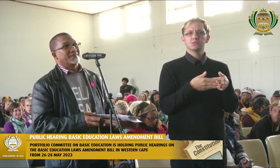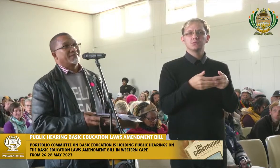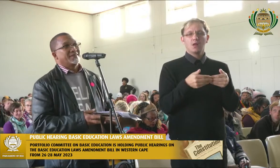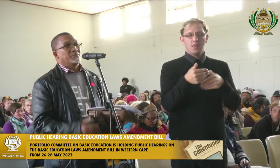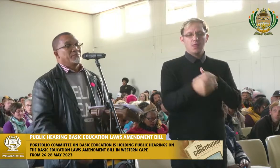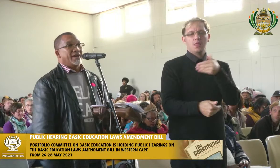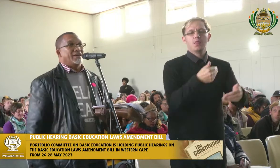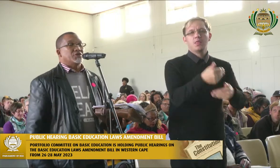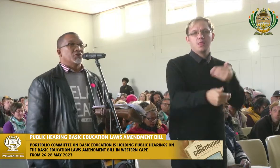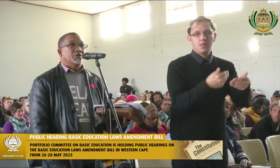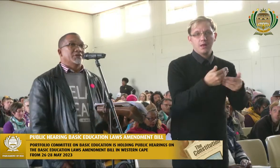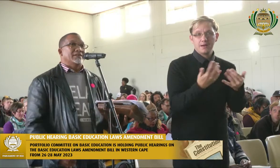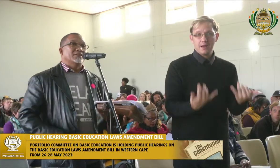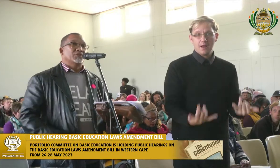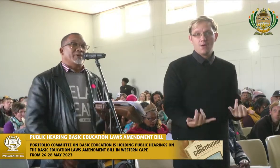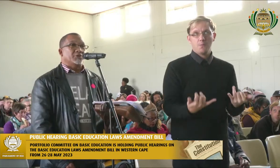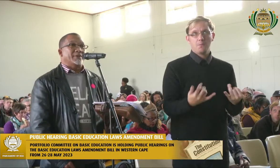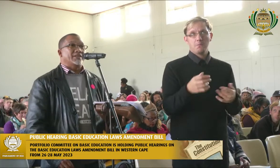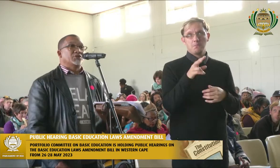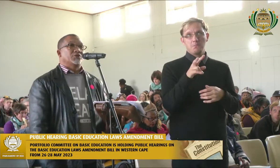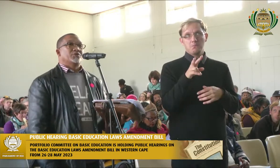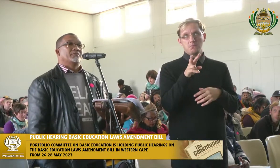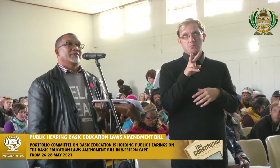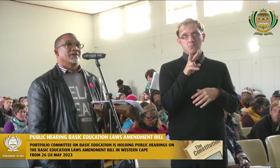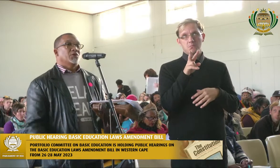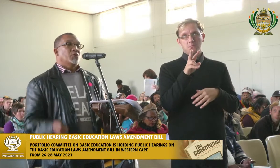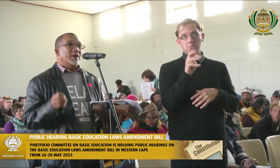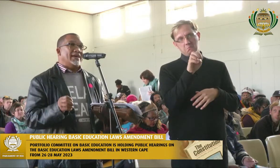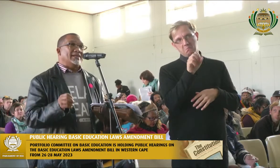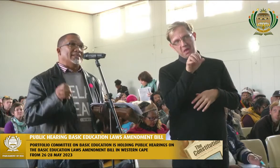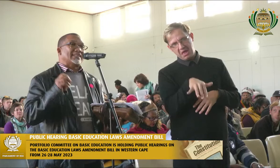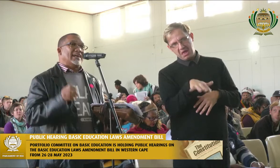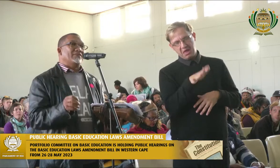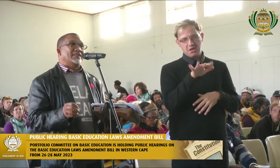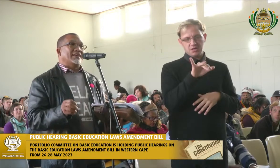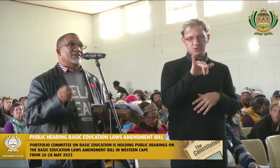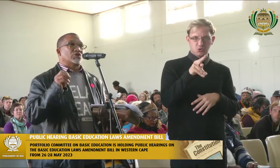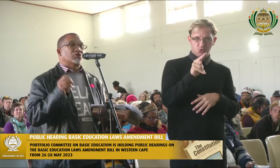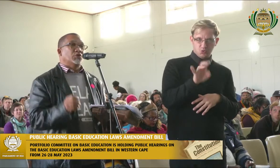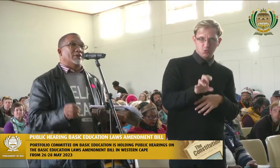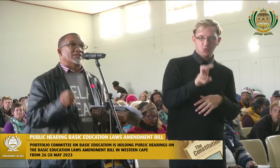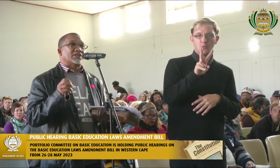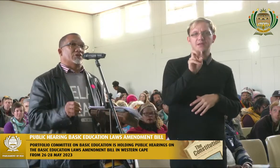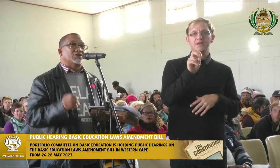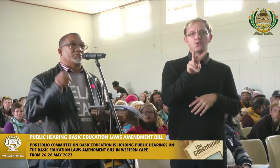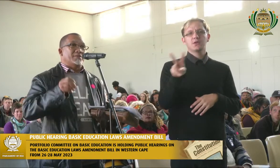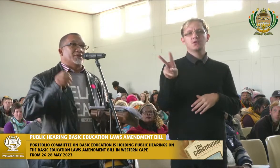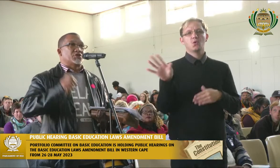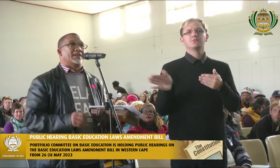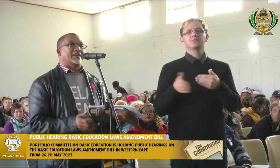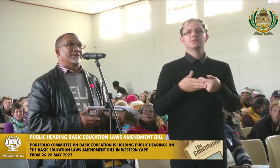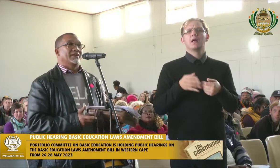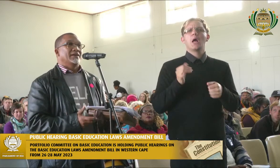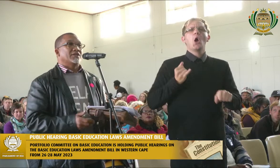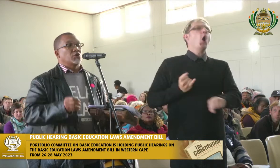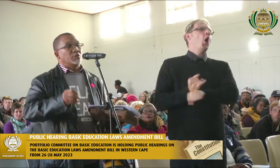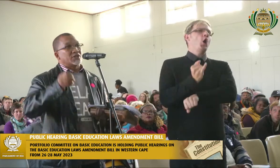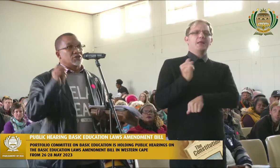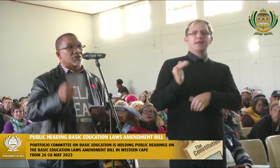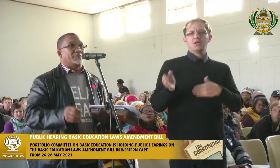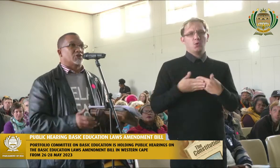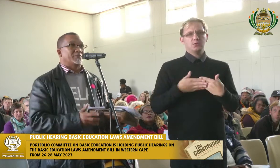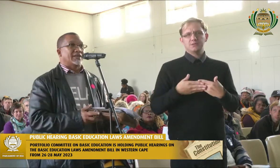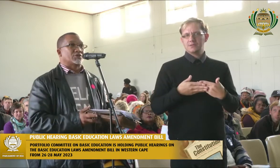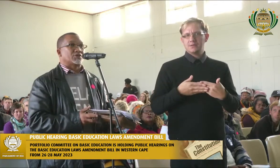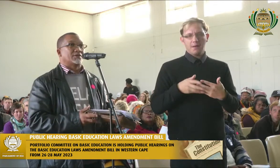forward? May, June 2022, we discovered that the school was closed prematurely. The school